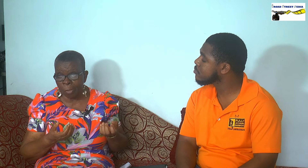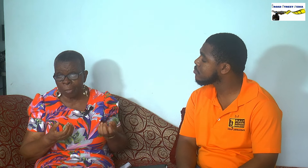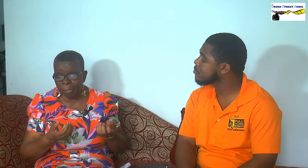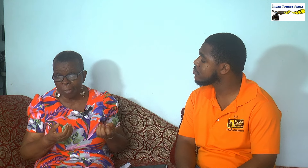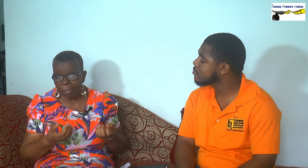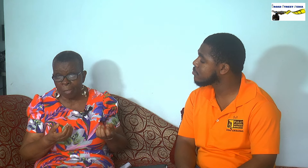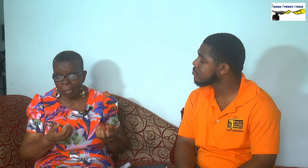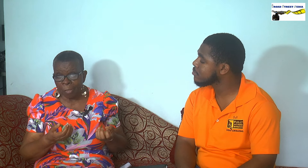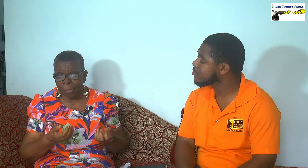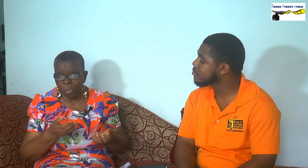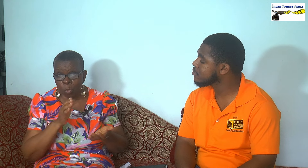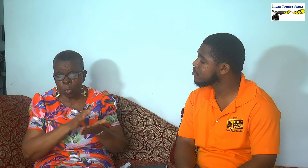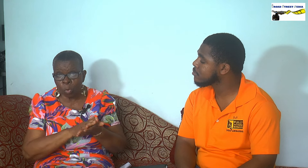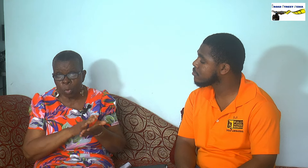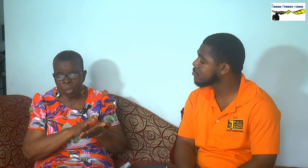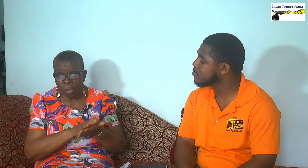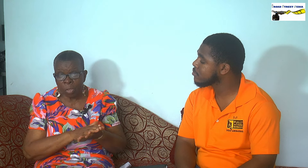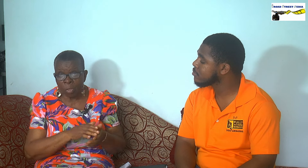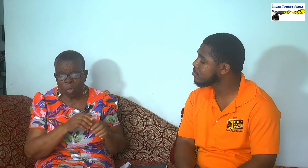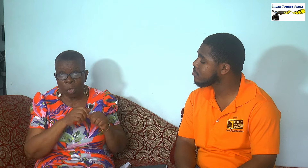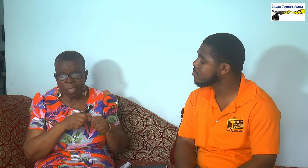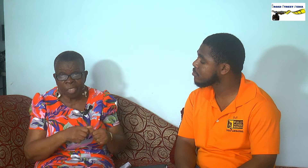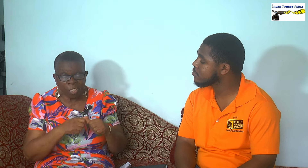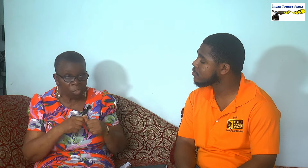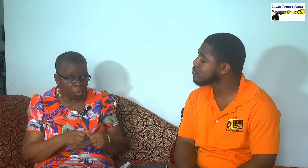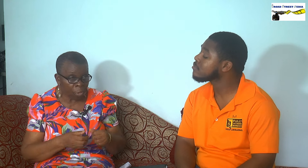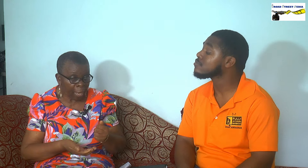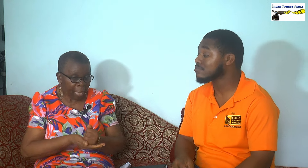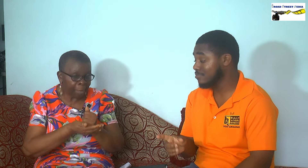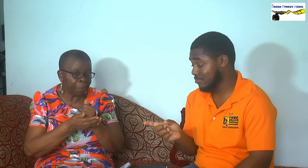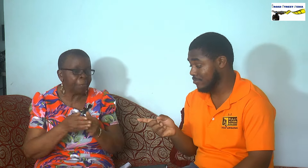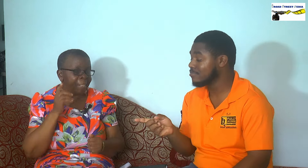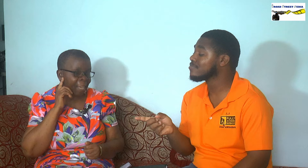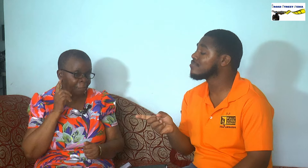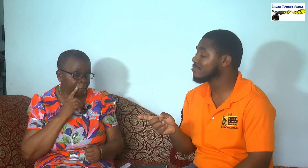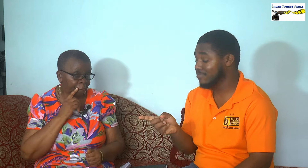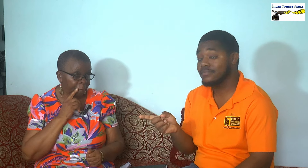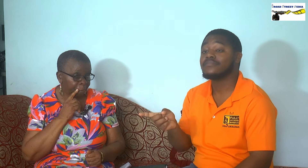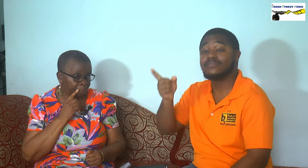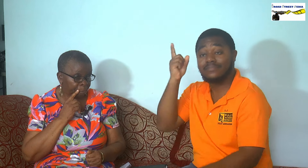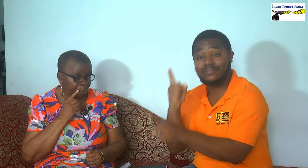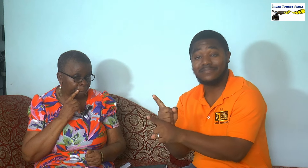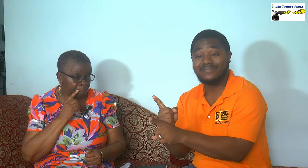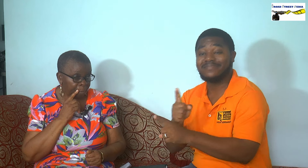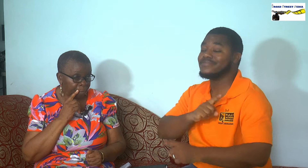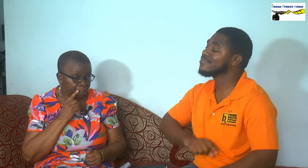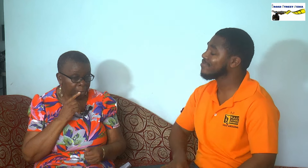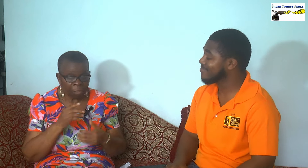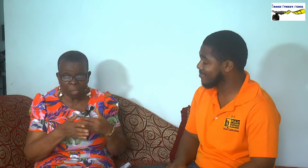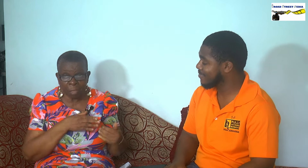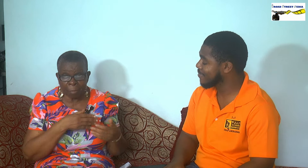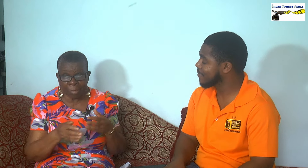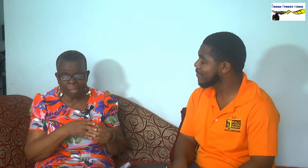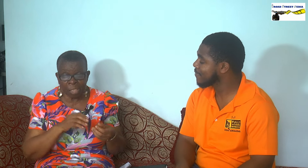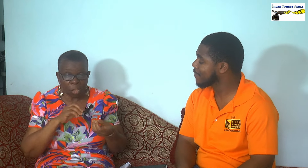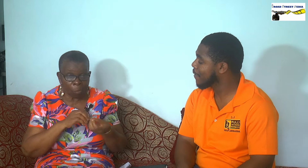want the school to continue to help the deaf. Right. Doesn't matter the